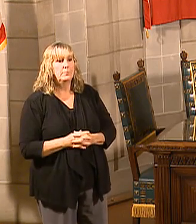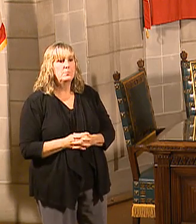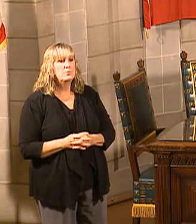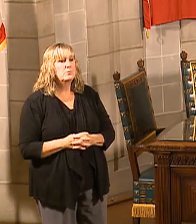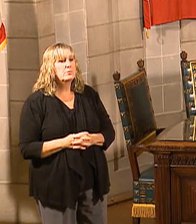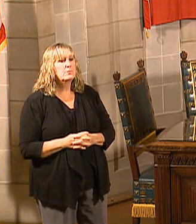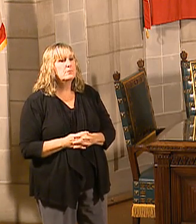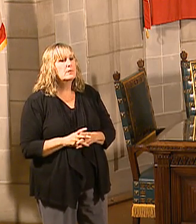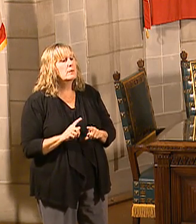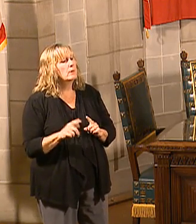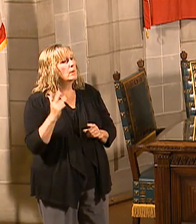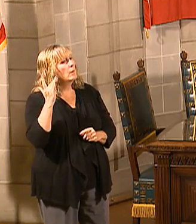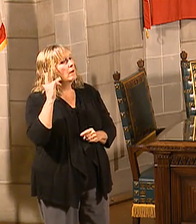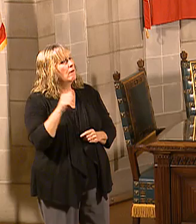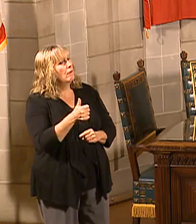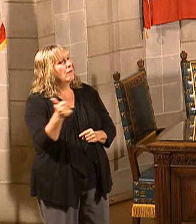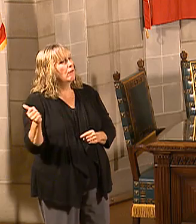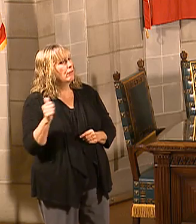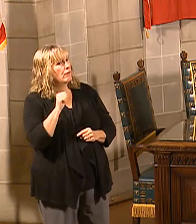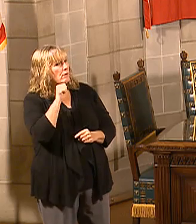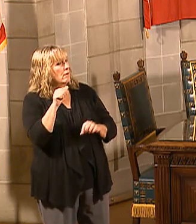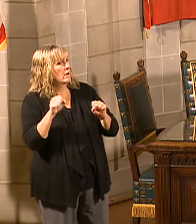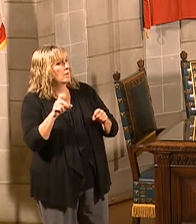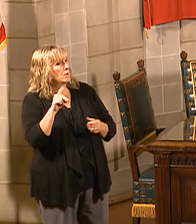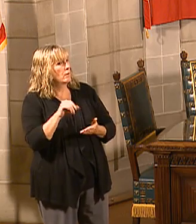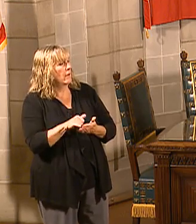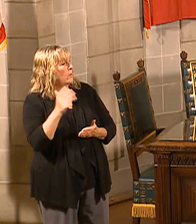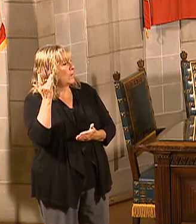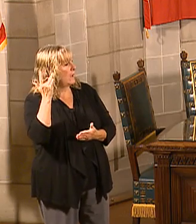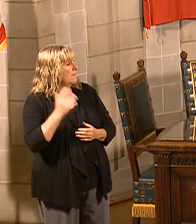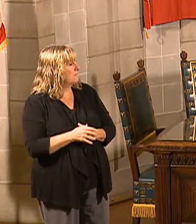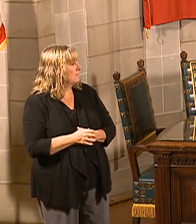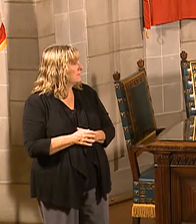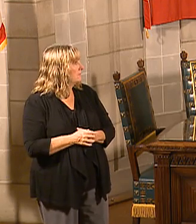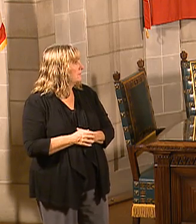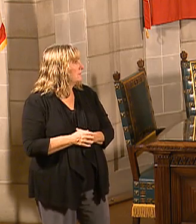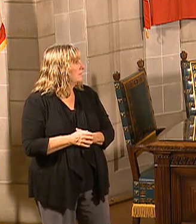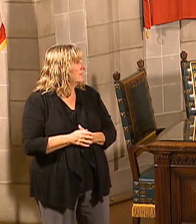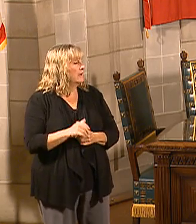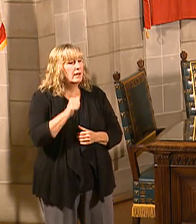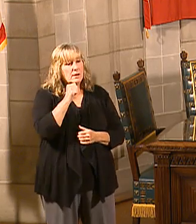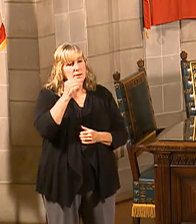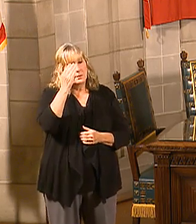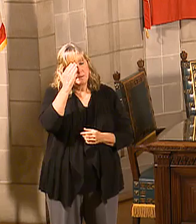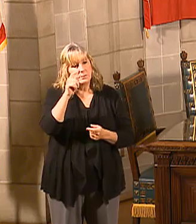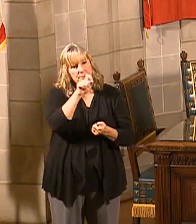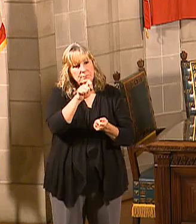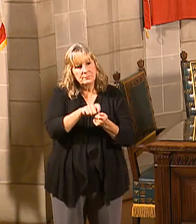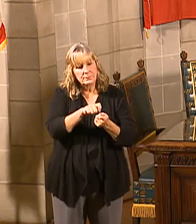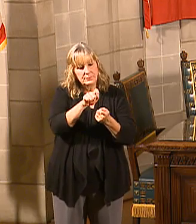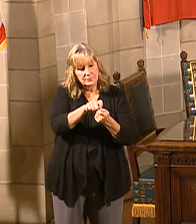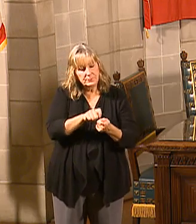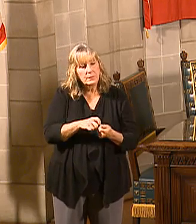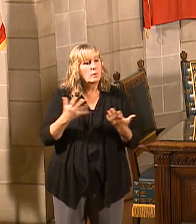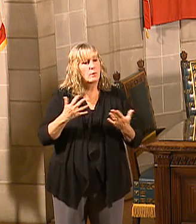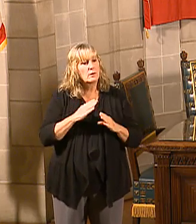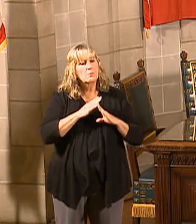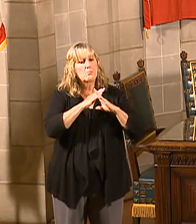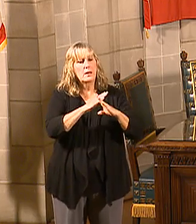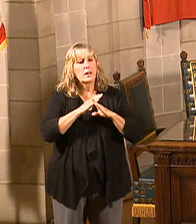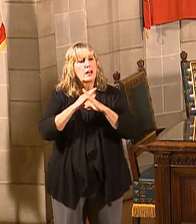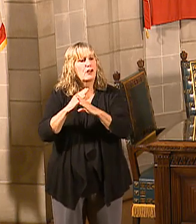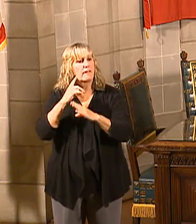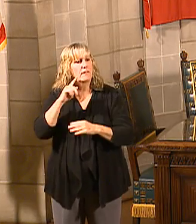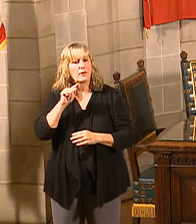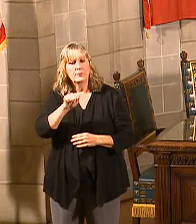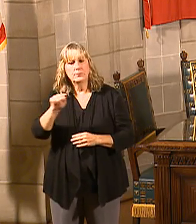it. Why were the others not able to do that? You know, I don't know the specific details of what barriers would present for